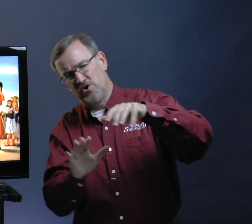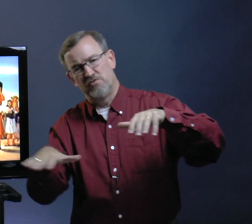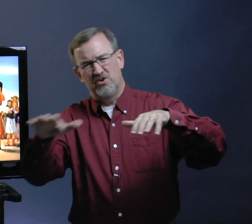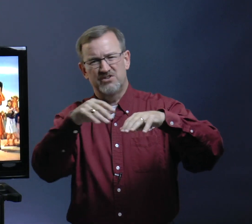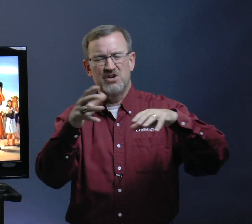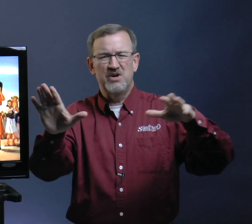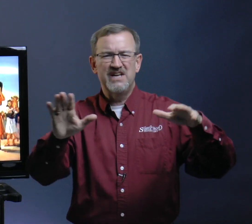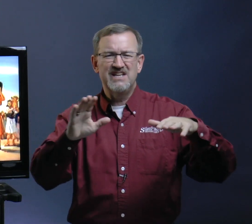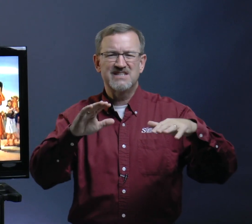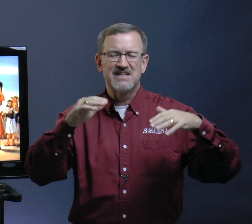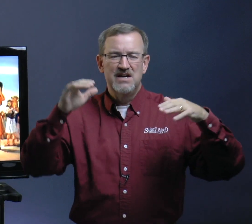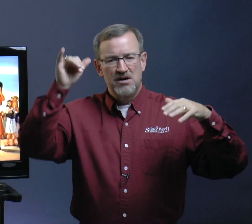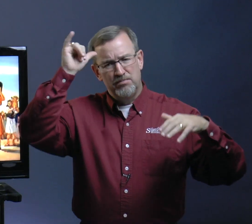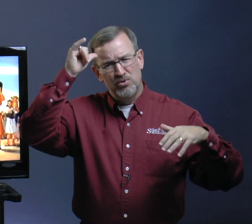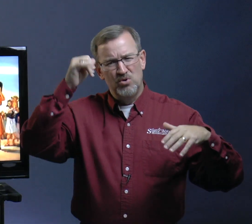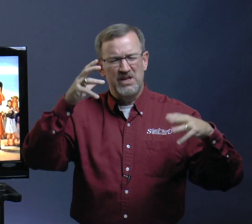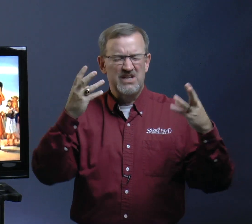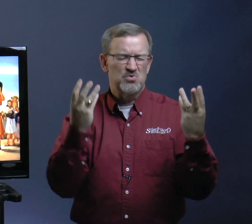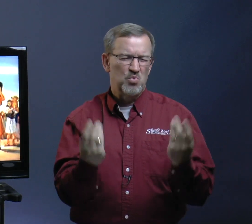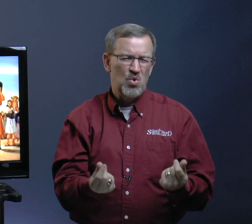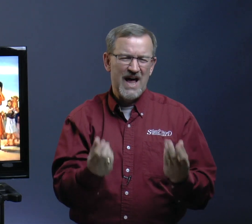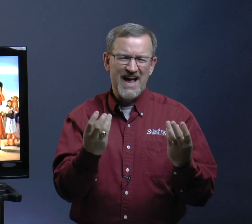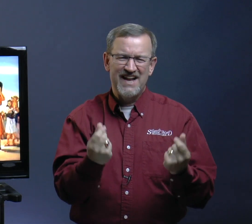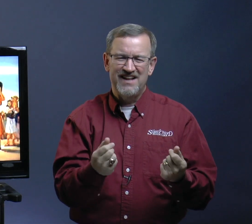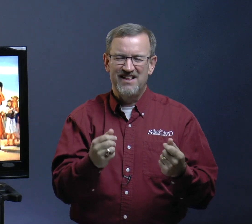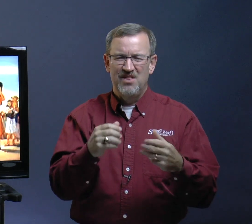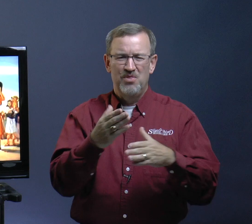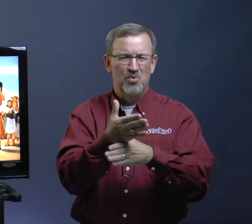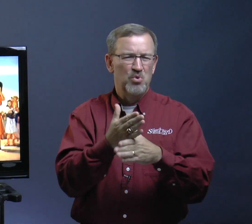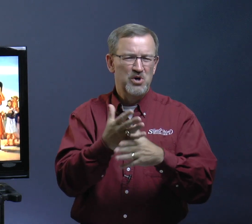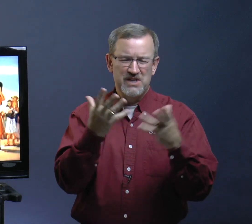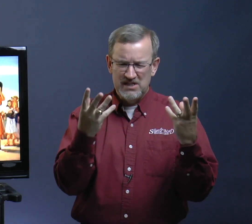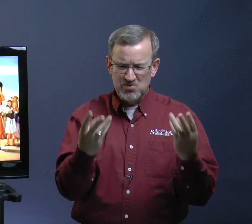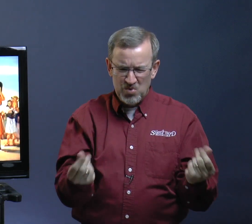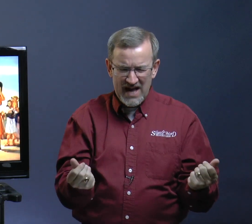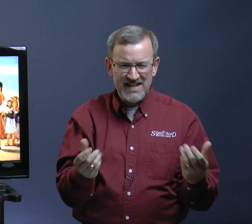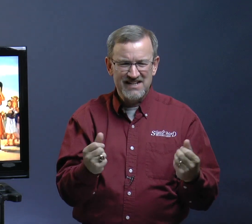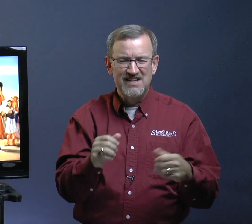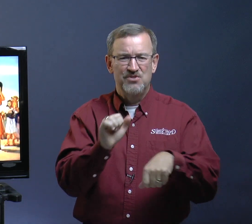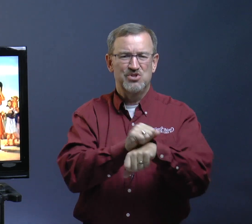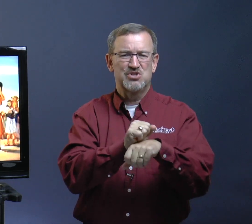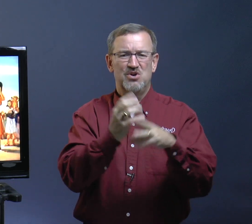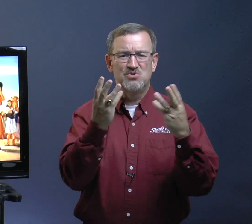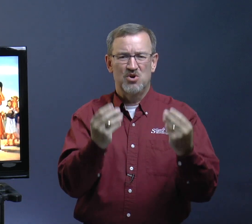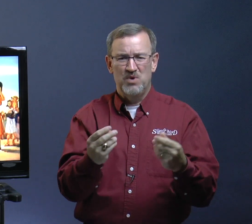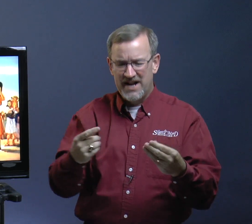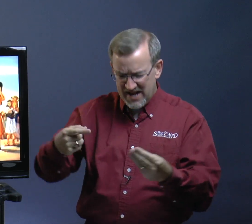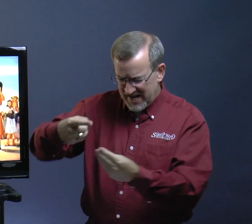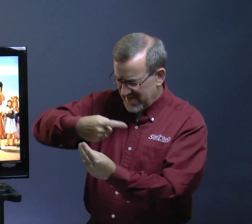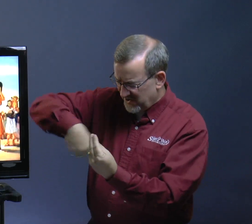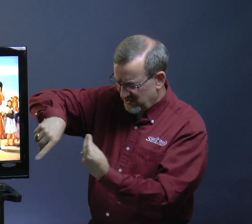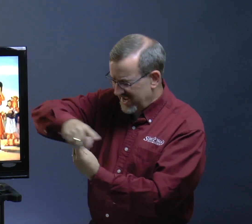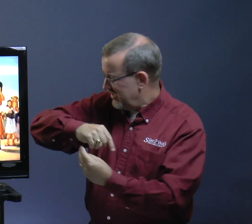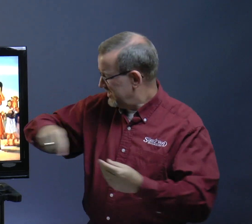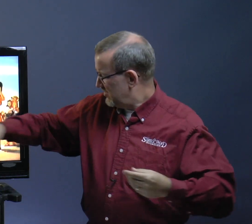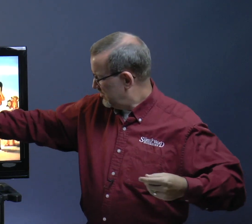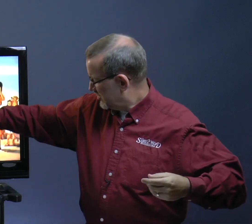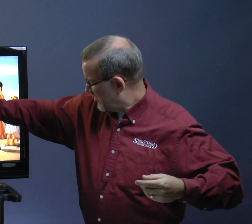over. So his bull is wet, the wood is wet, the stones are wet, and around it on the